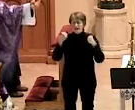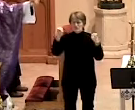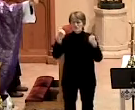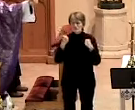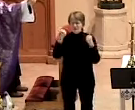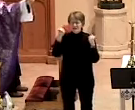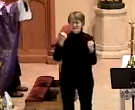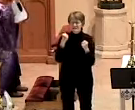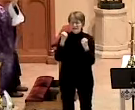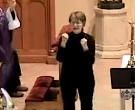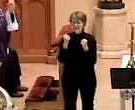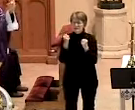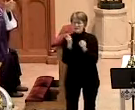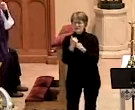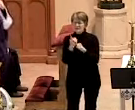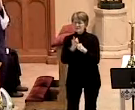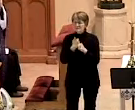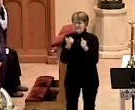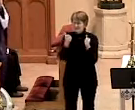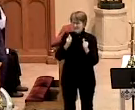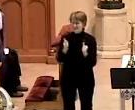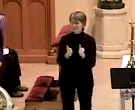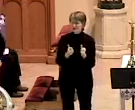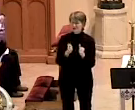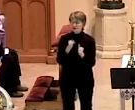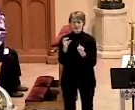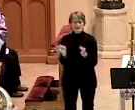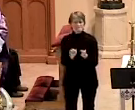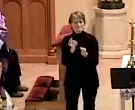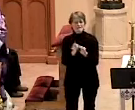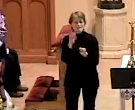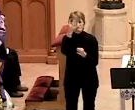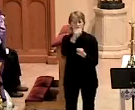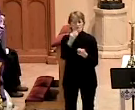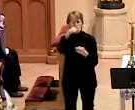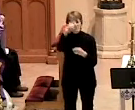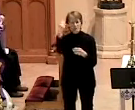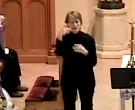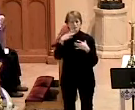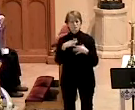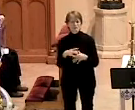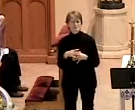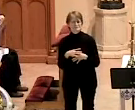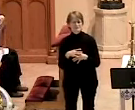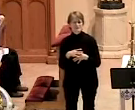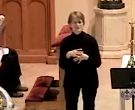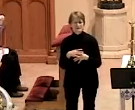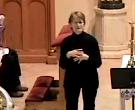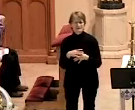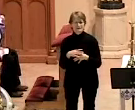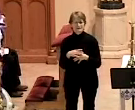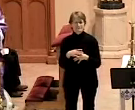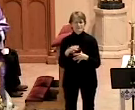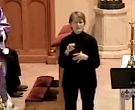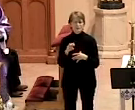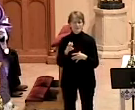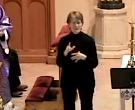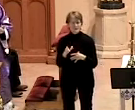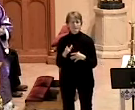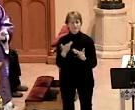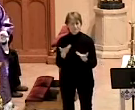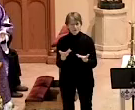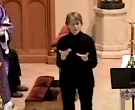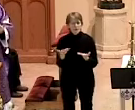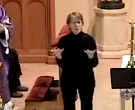beautiful so maybe these women can fit into that beautiful black dress. Well, what do we need to do to get rid of